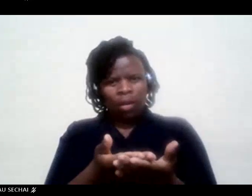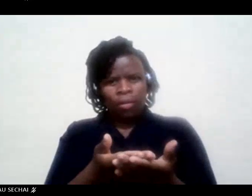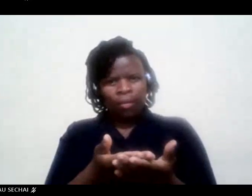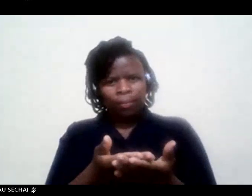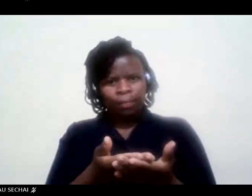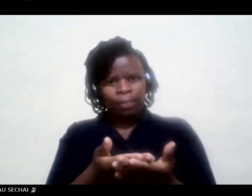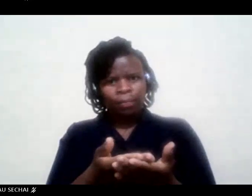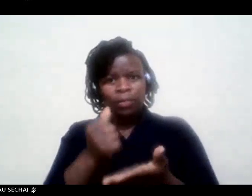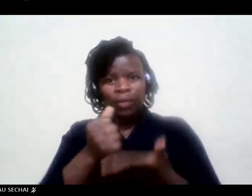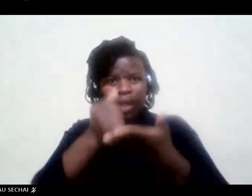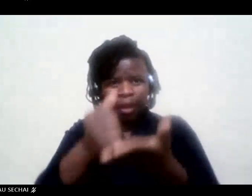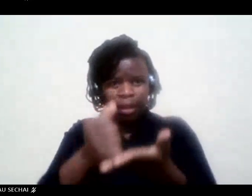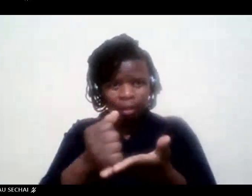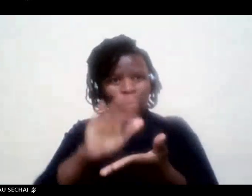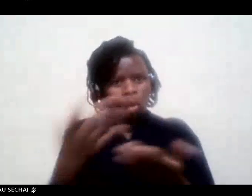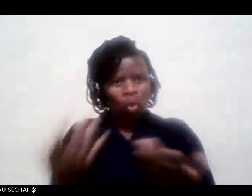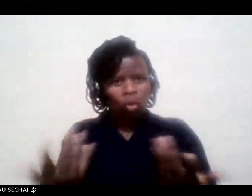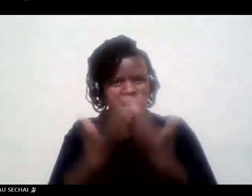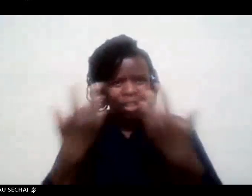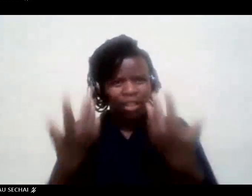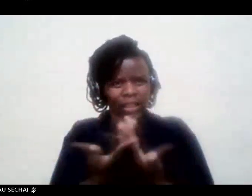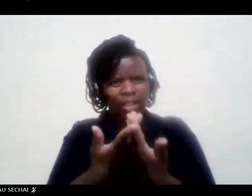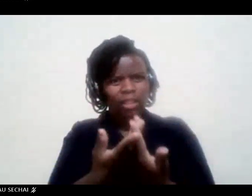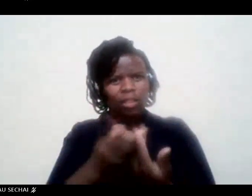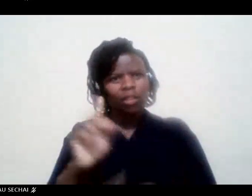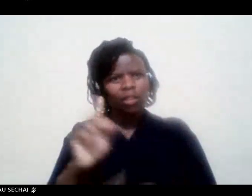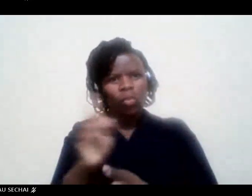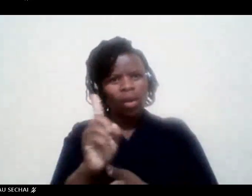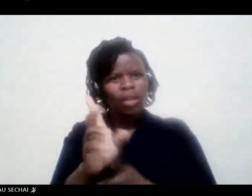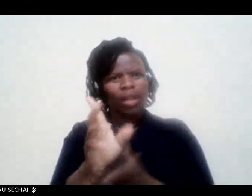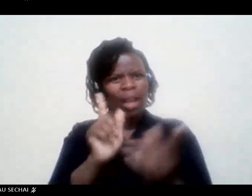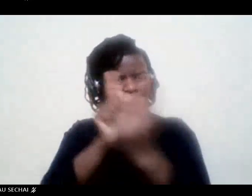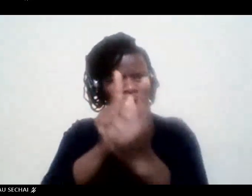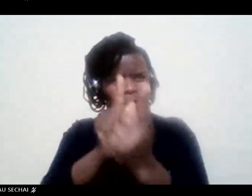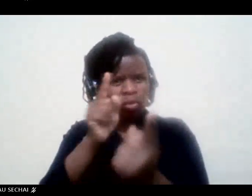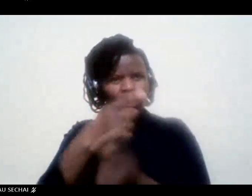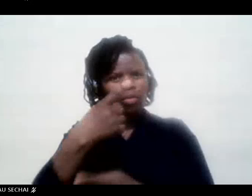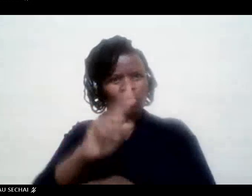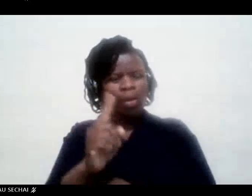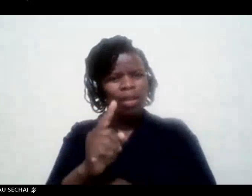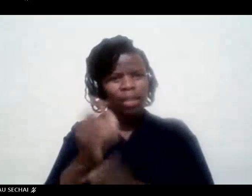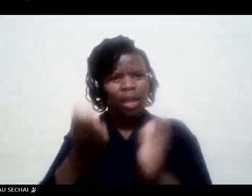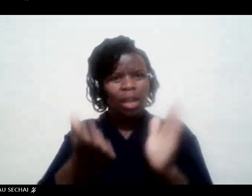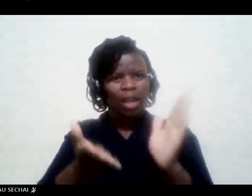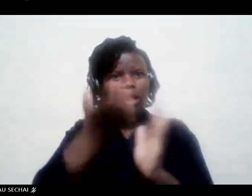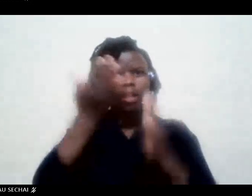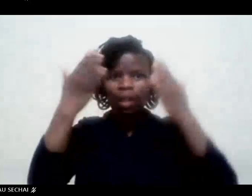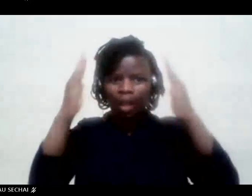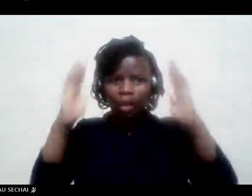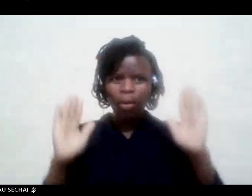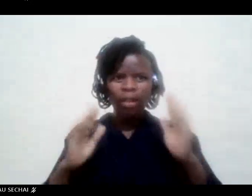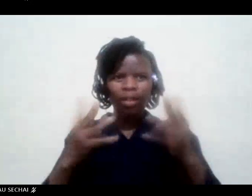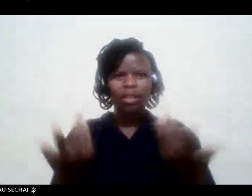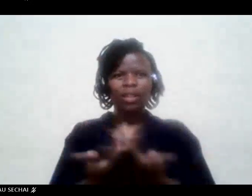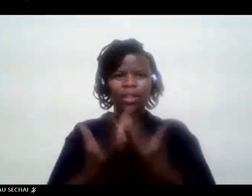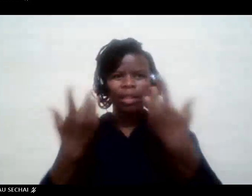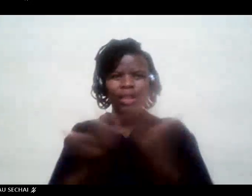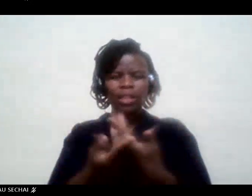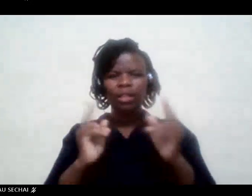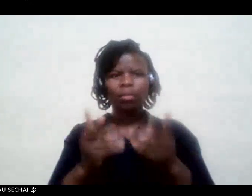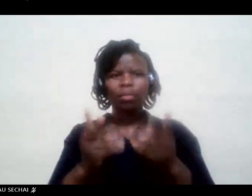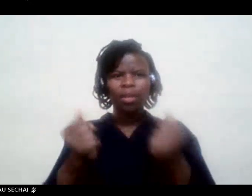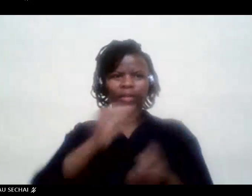with that approach in terms of raising awareness of the challenges of persons with disabilities?